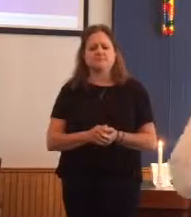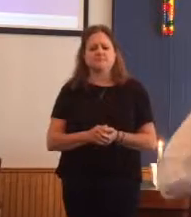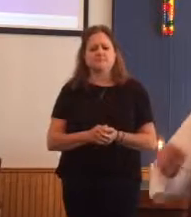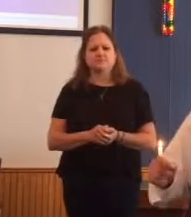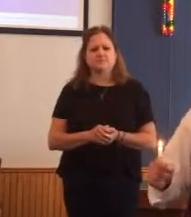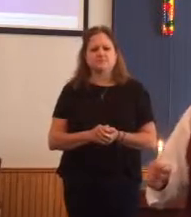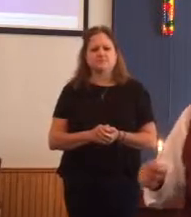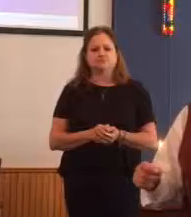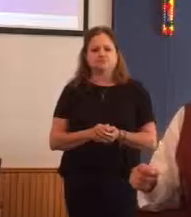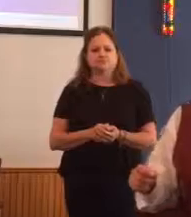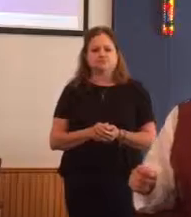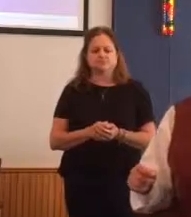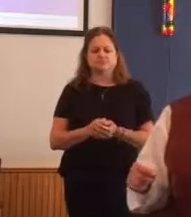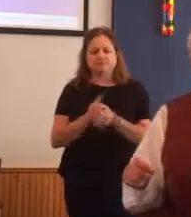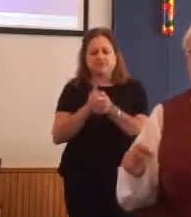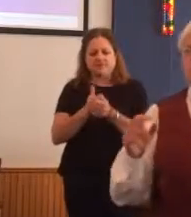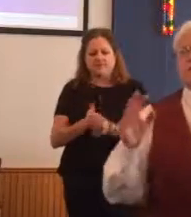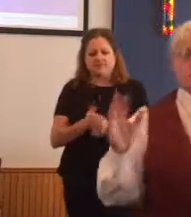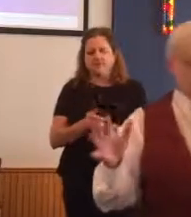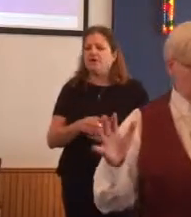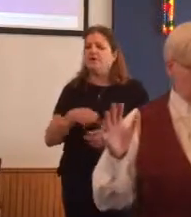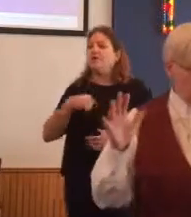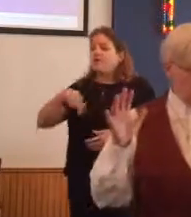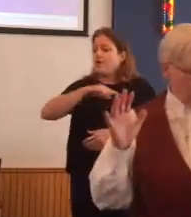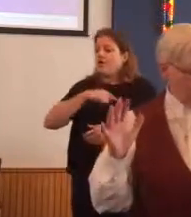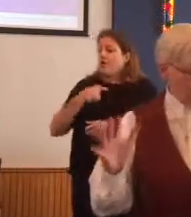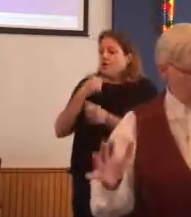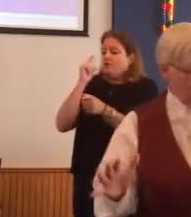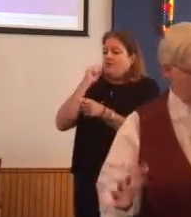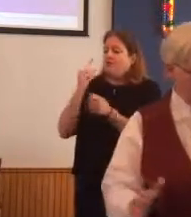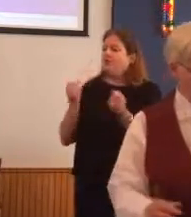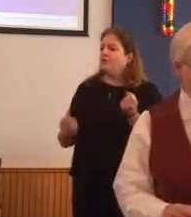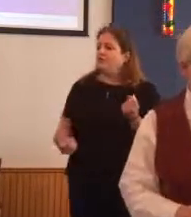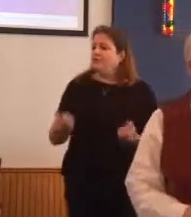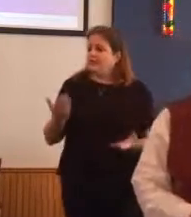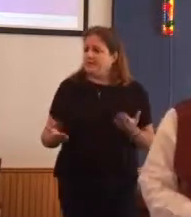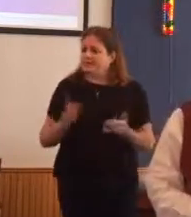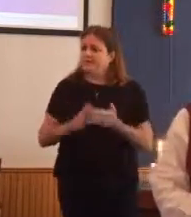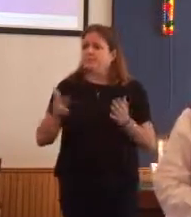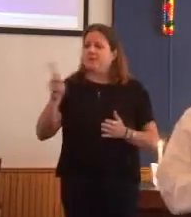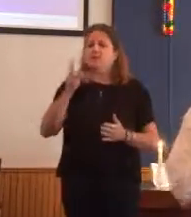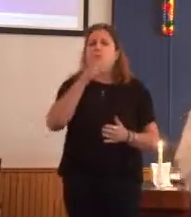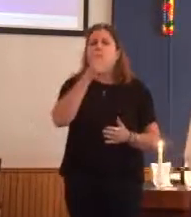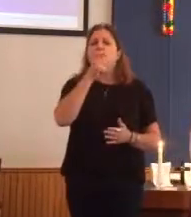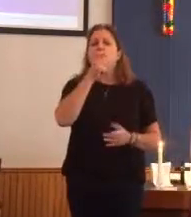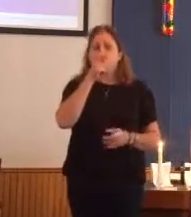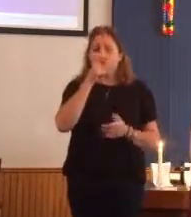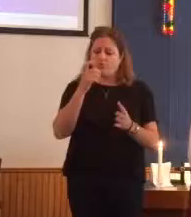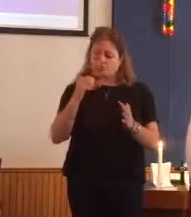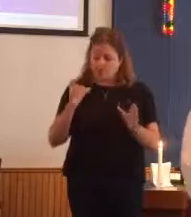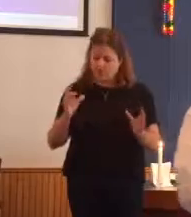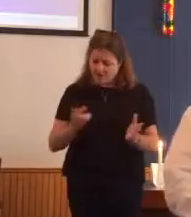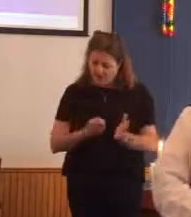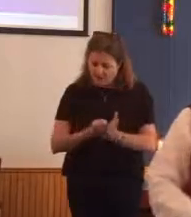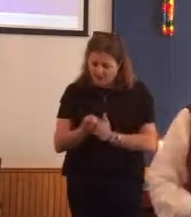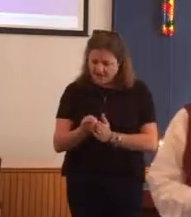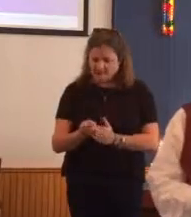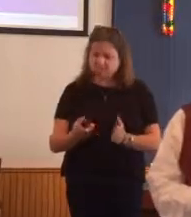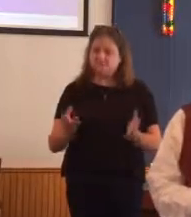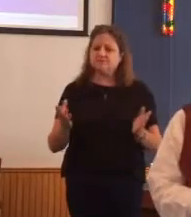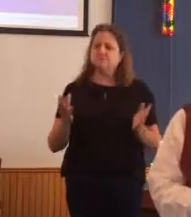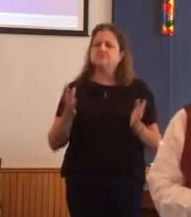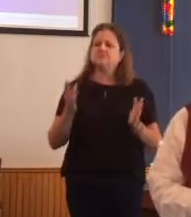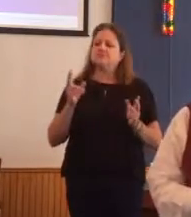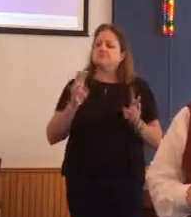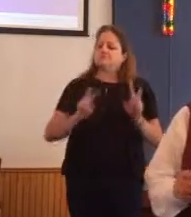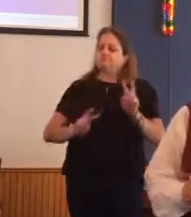Now, we've all heard that those people who are just, those who are honest,